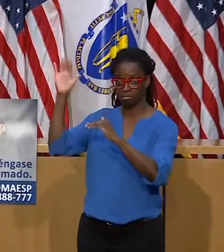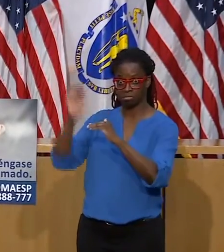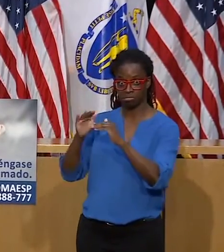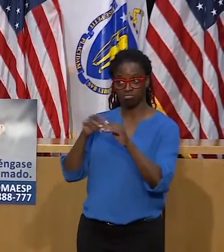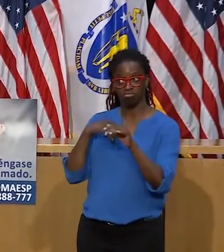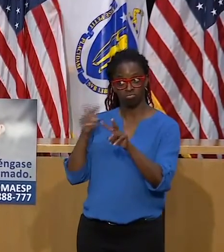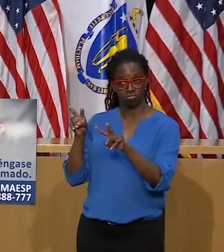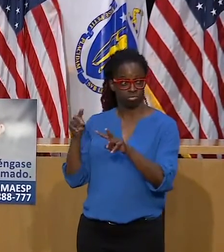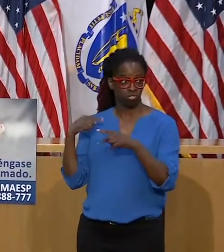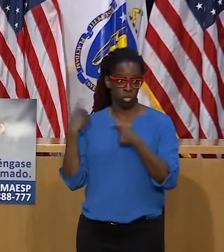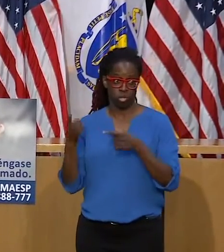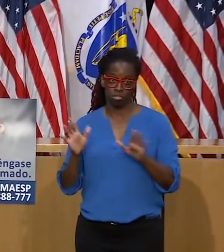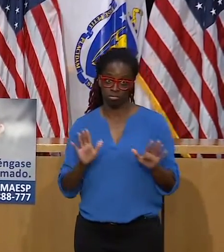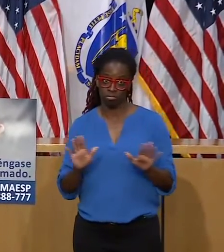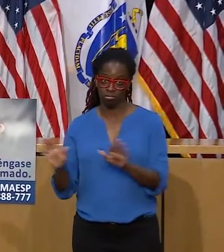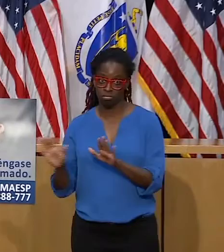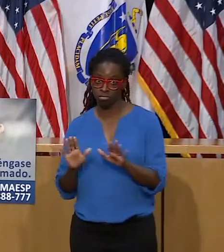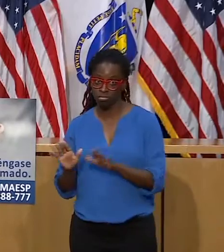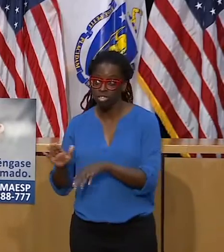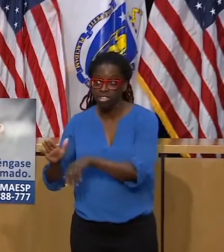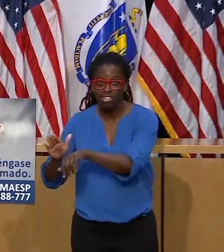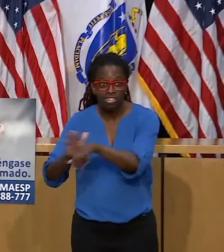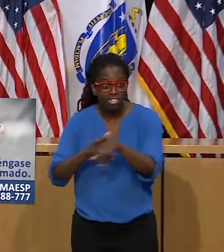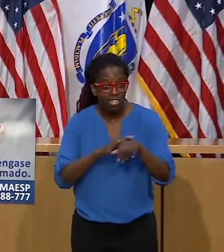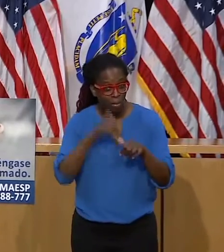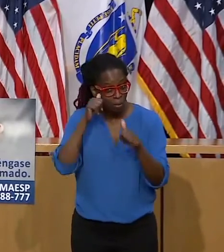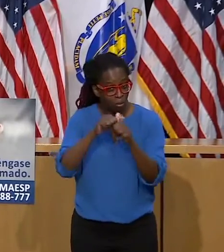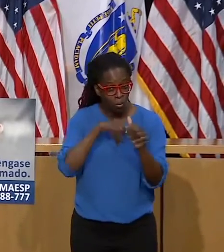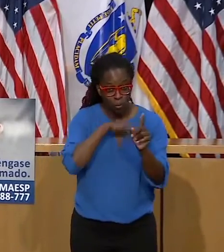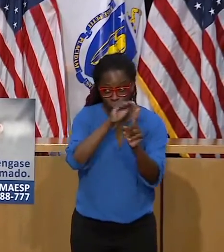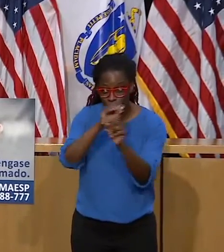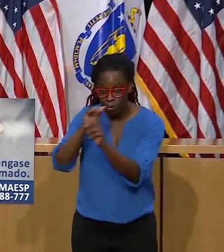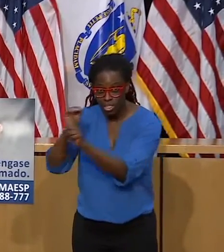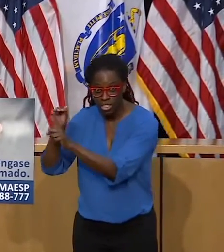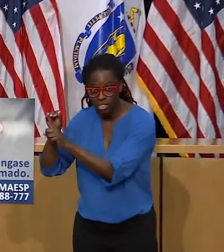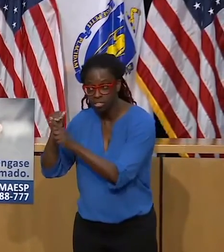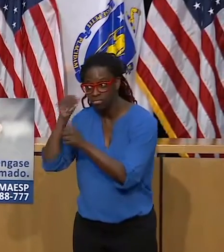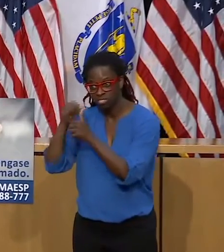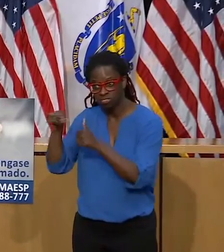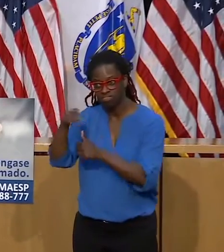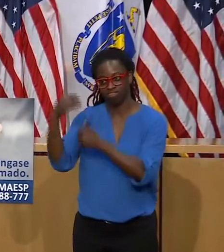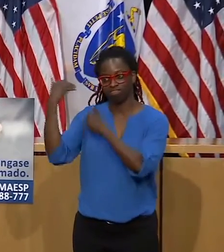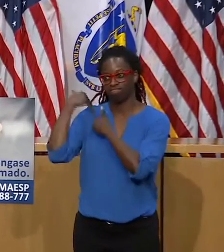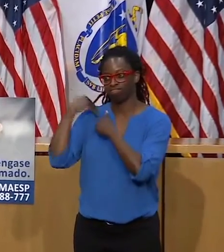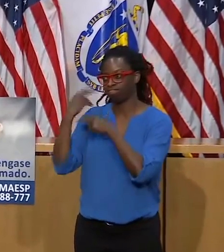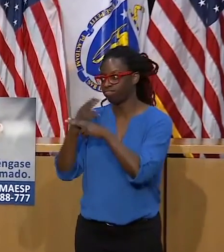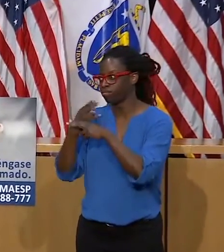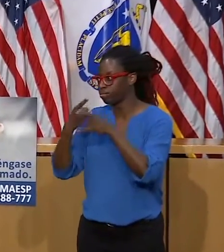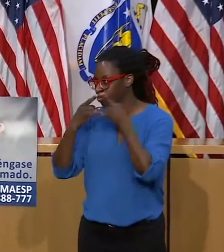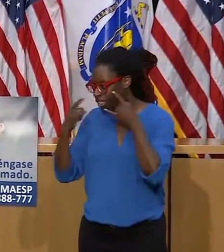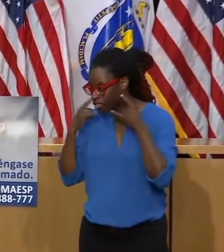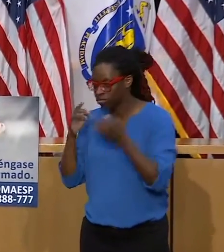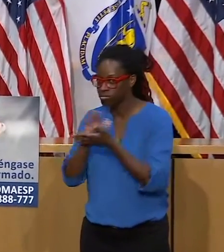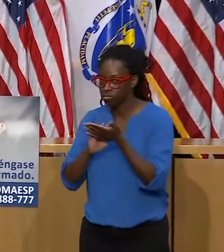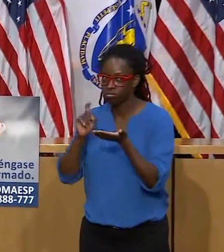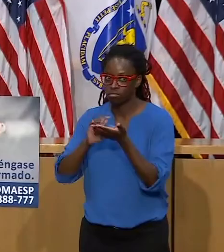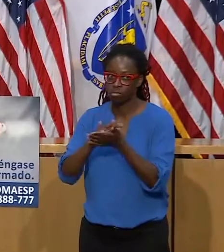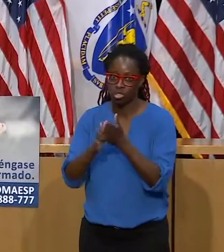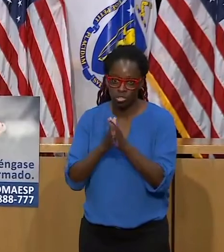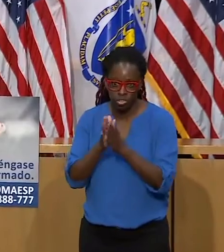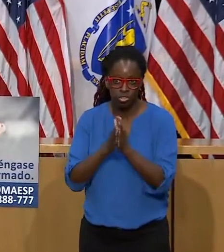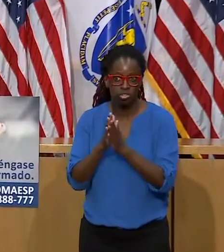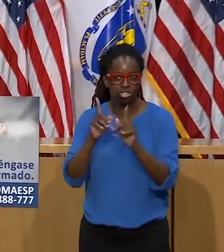as a reminder, we all have a role to play, and we encourage everyone to continue to wear face coverings, to practice